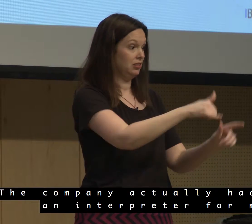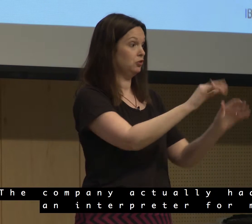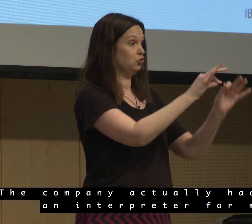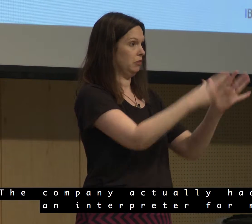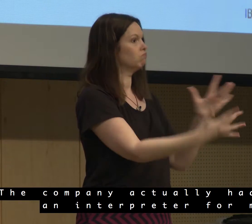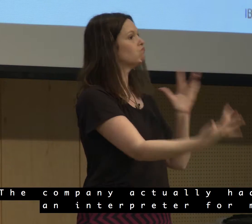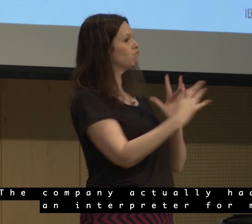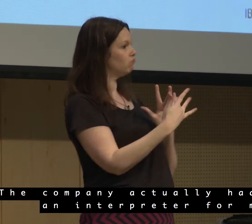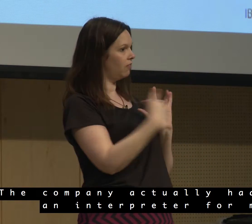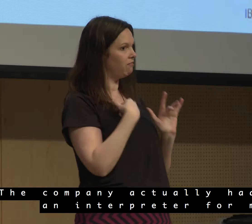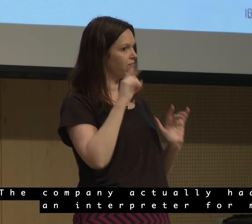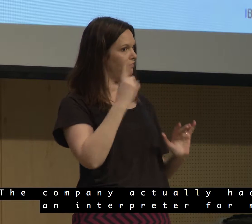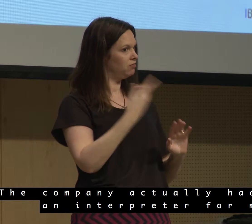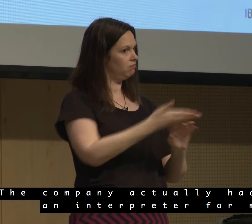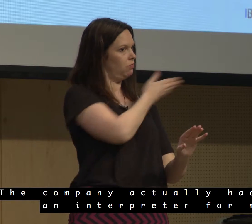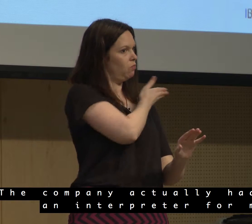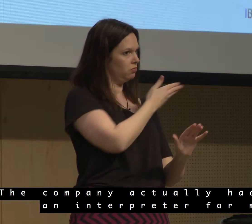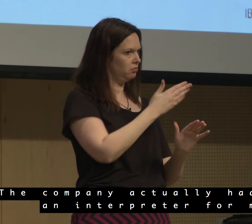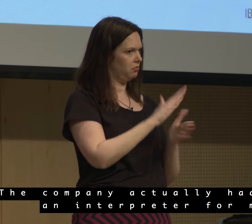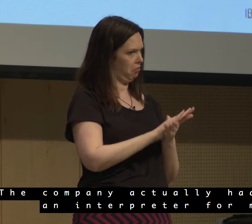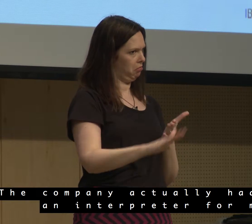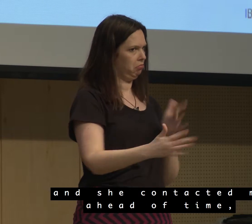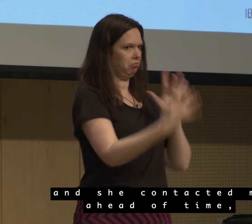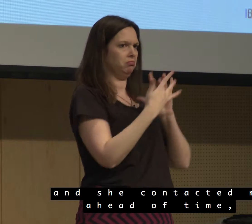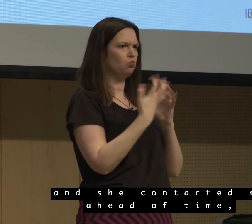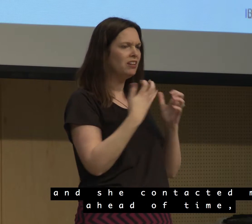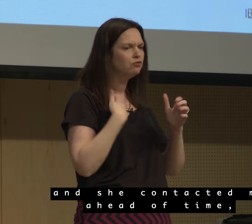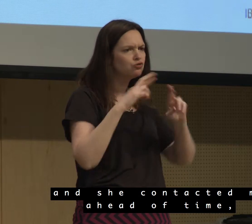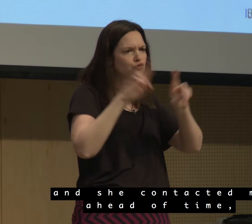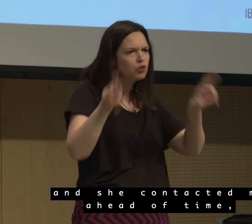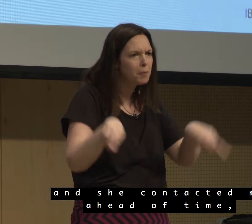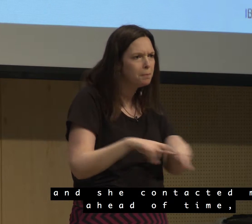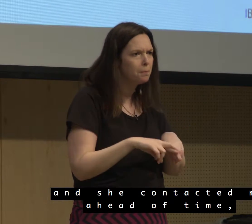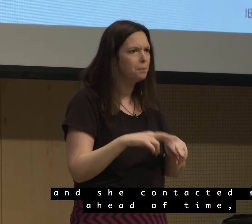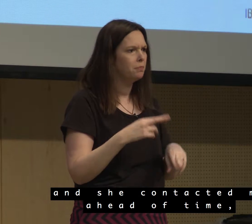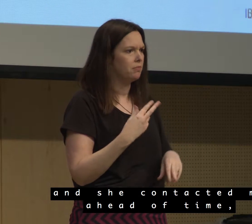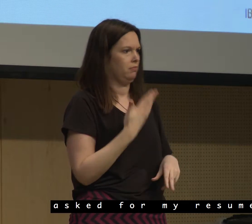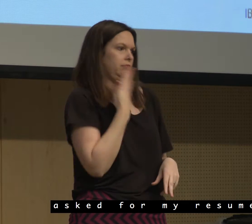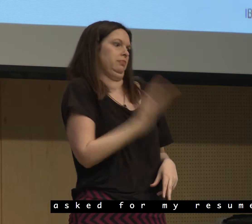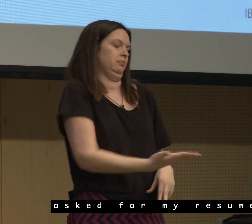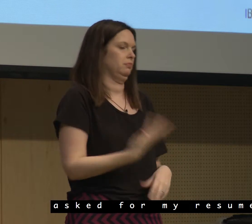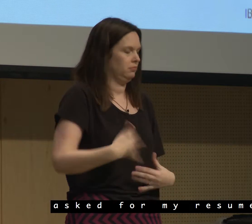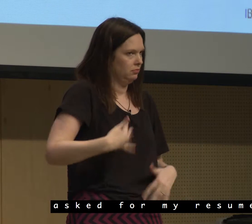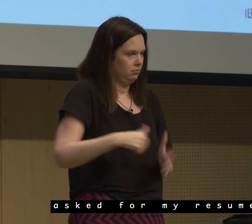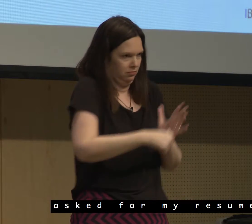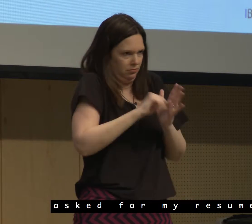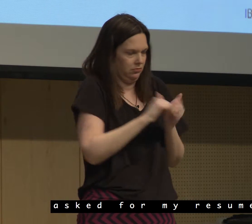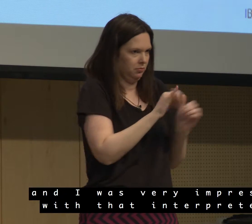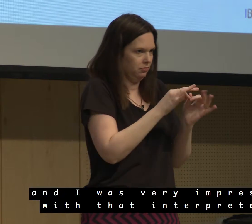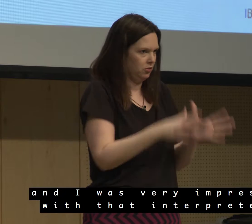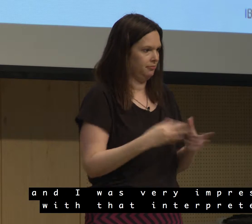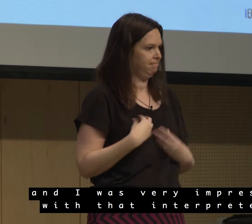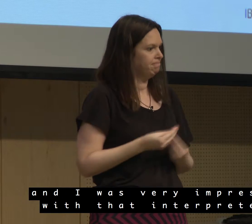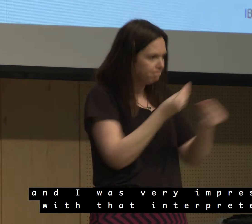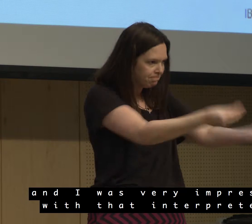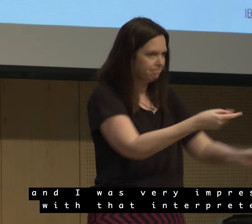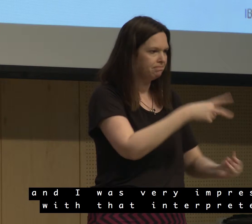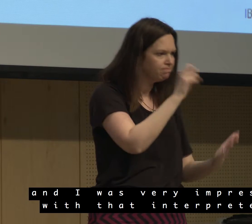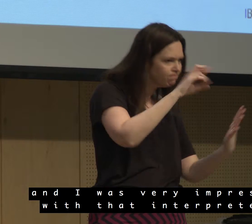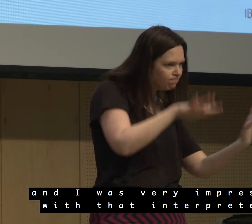The company actually had gotten an interpreter for me, and she contacted me ahead of time, asked for my resume, and I was very impressed with that interpreter.